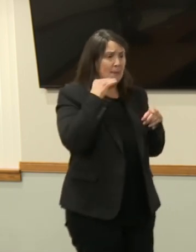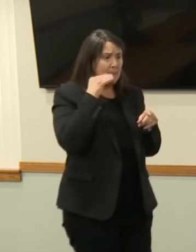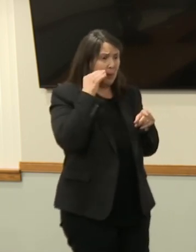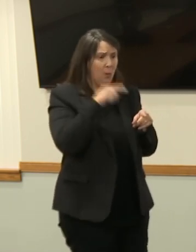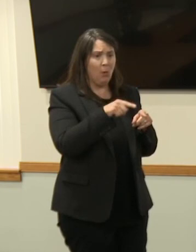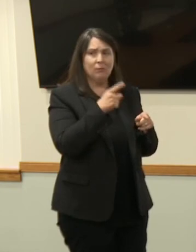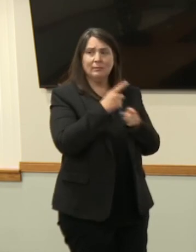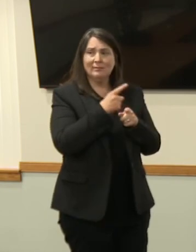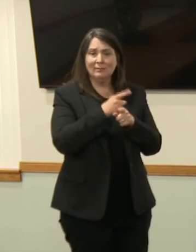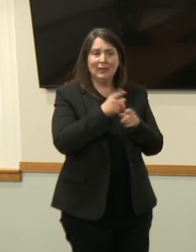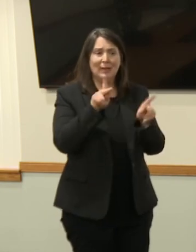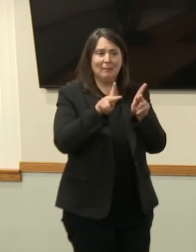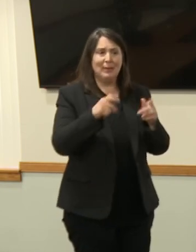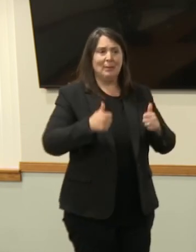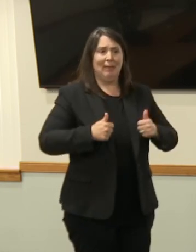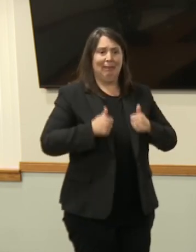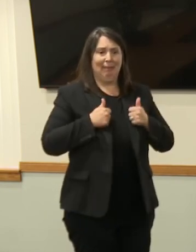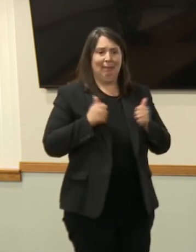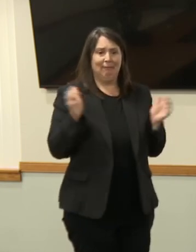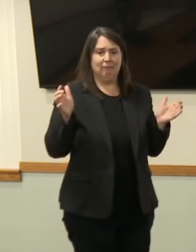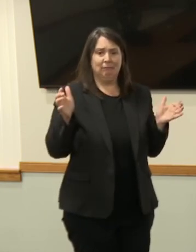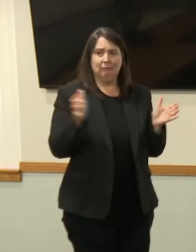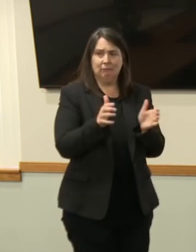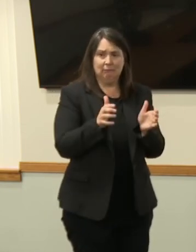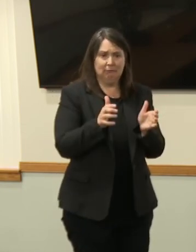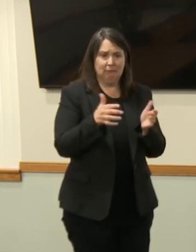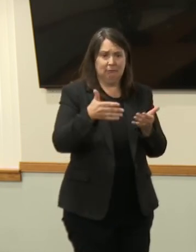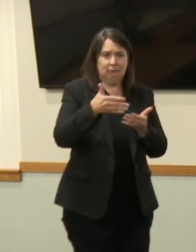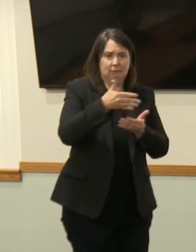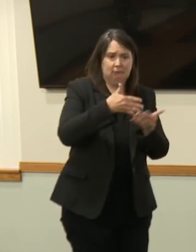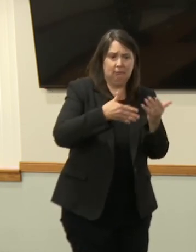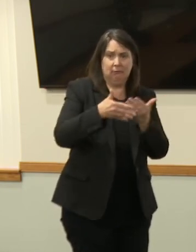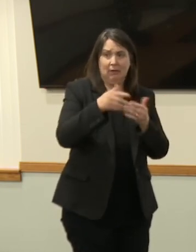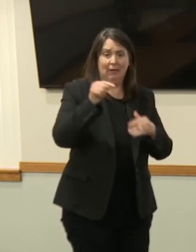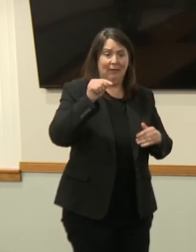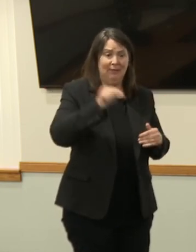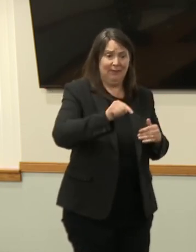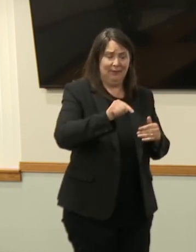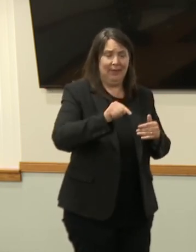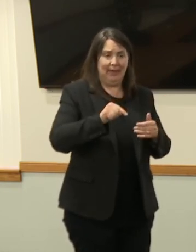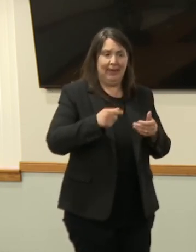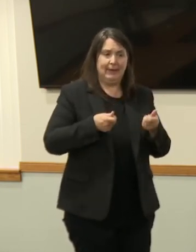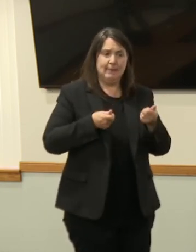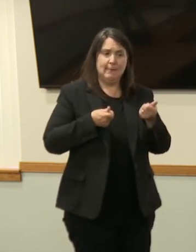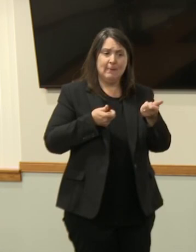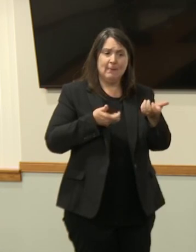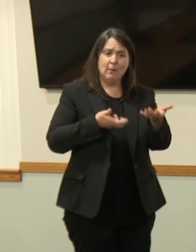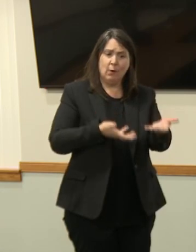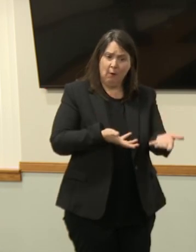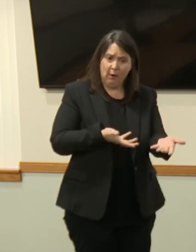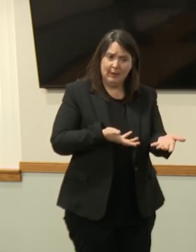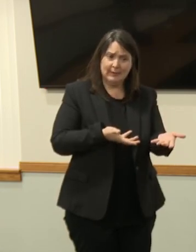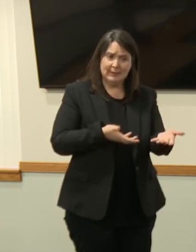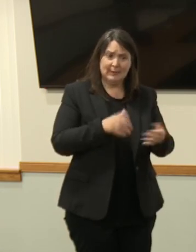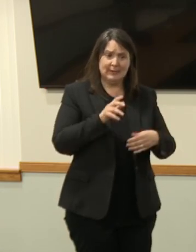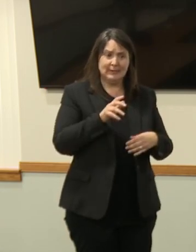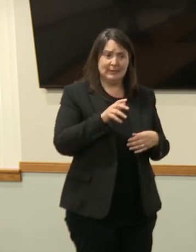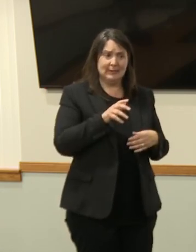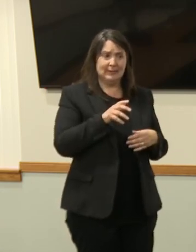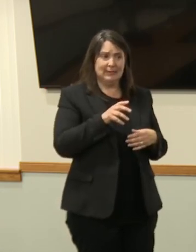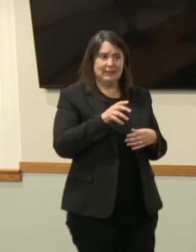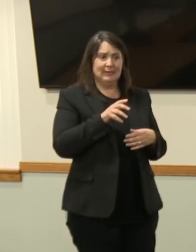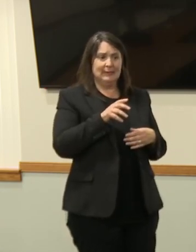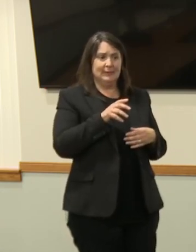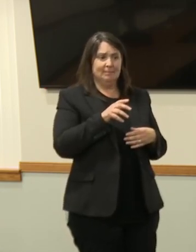it's a congregate living setting. And that just by itself creates an environment in where a virus like this can